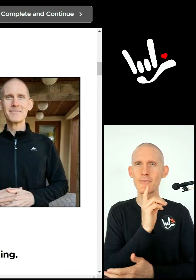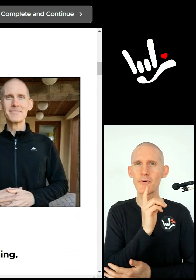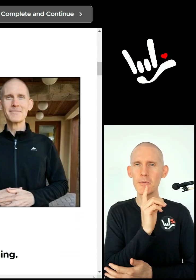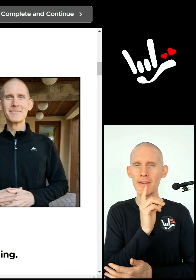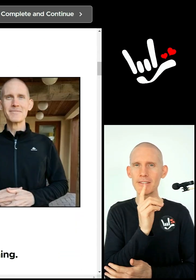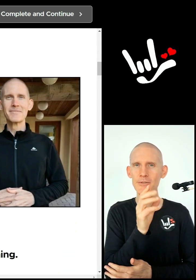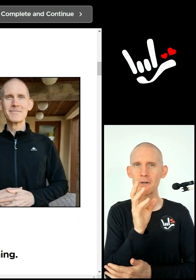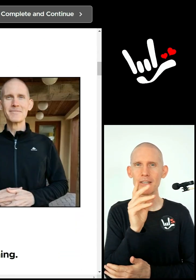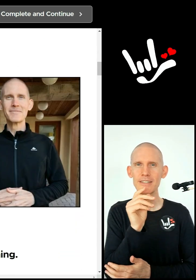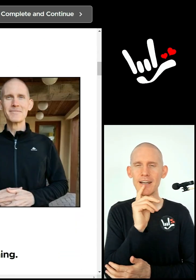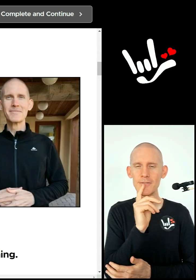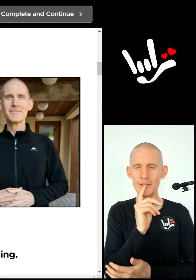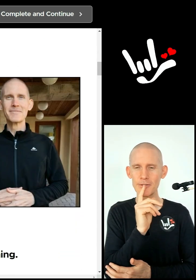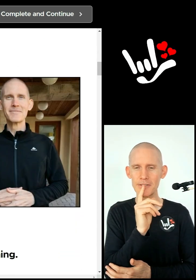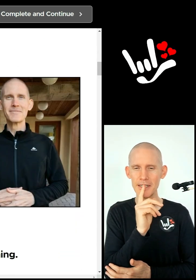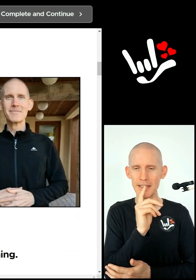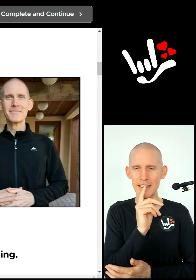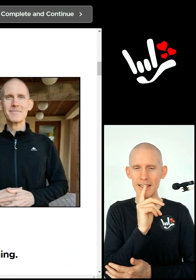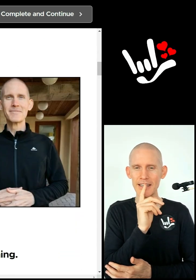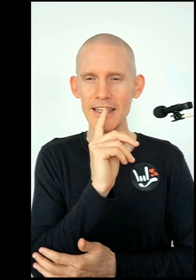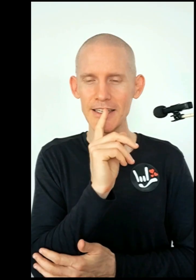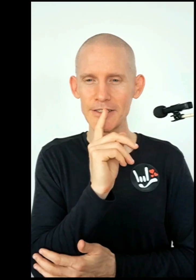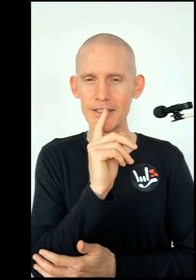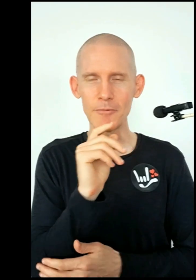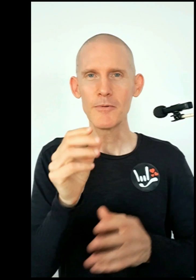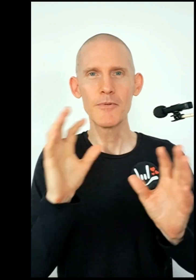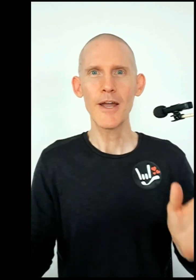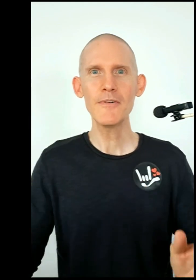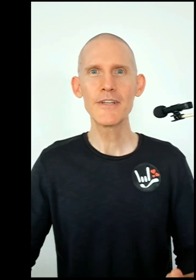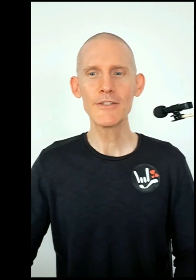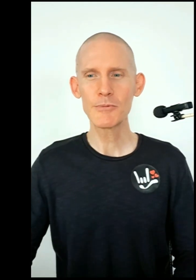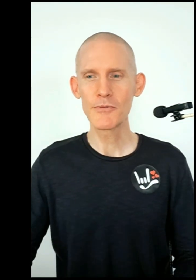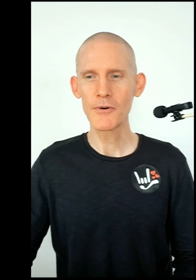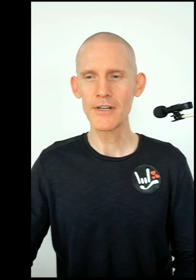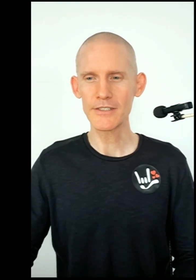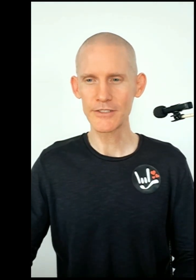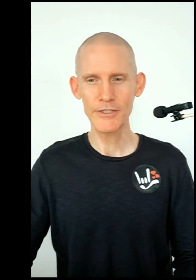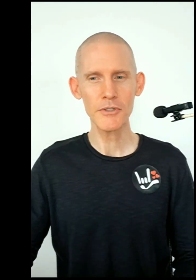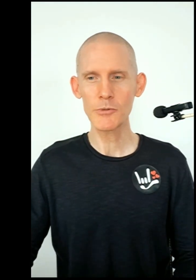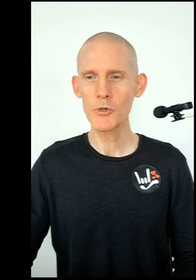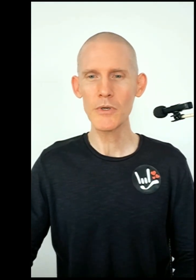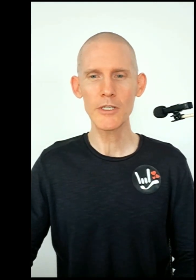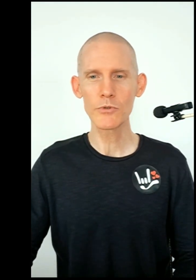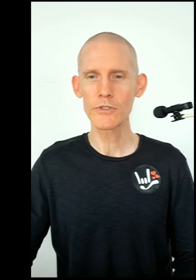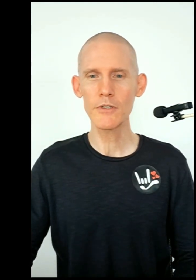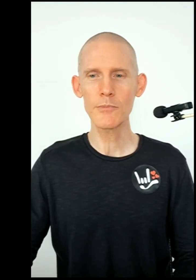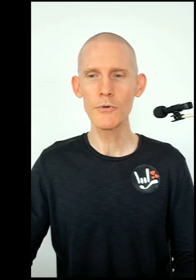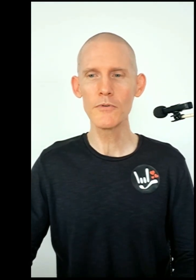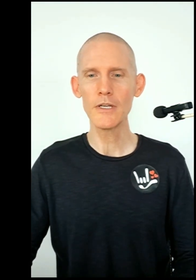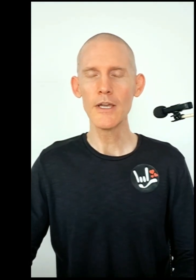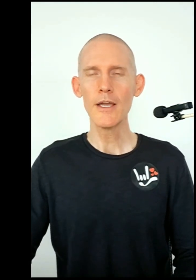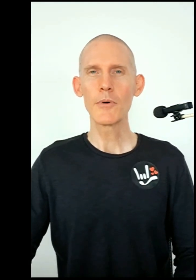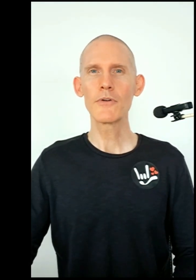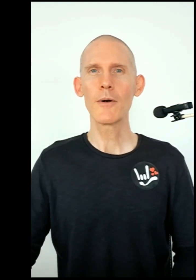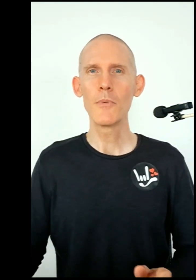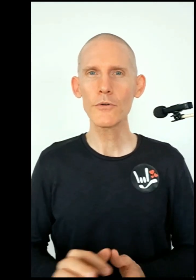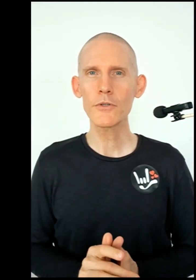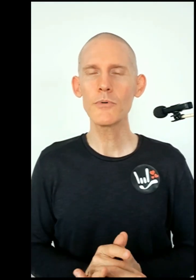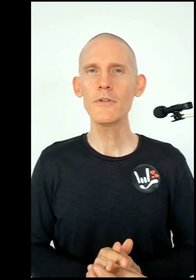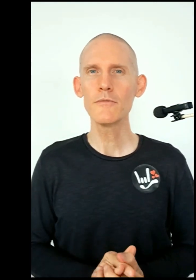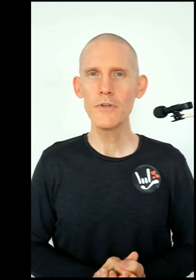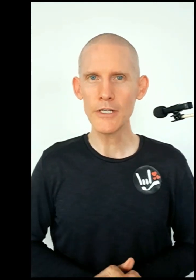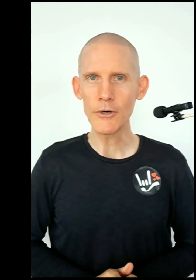the lesson format. This is where it gets kind of interesting. We haven't done this before, and it's still experimenting. We're still improving, but